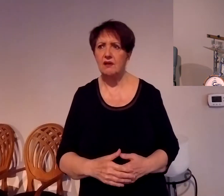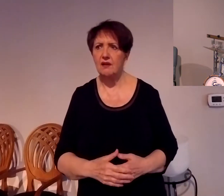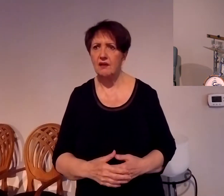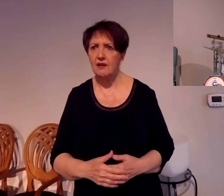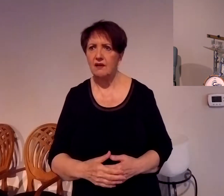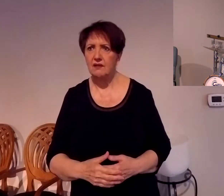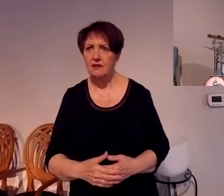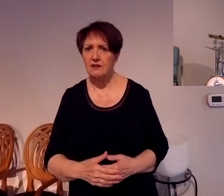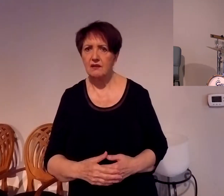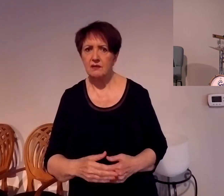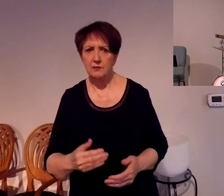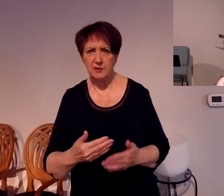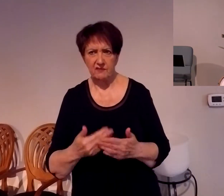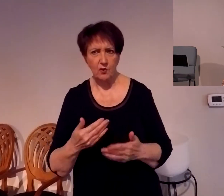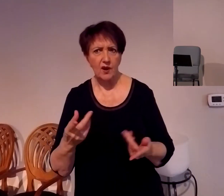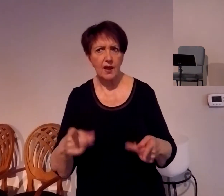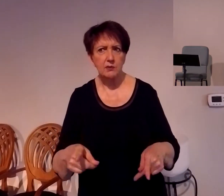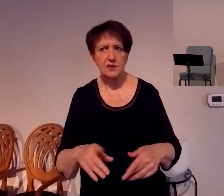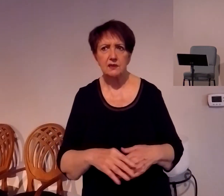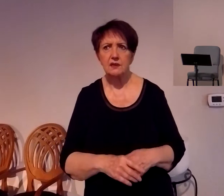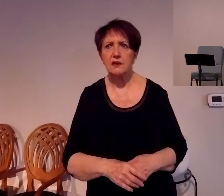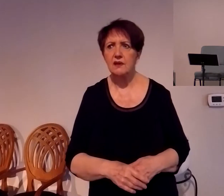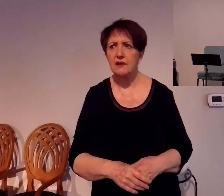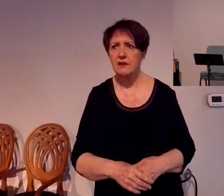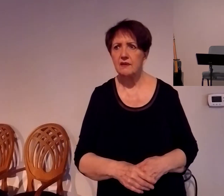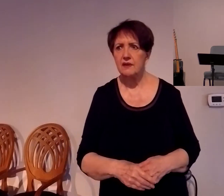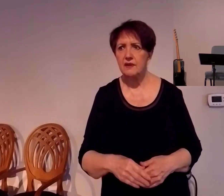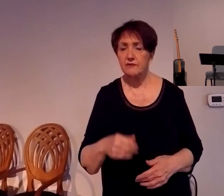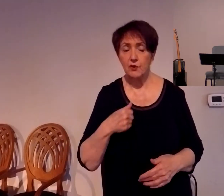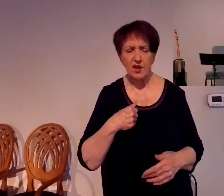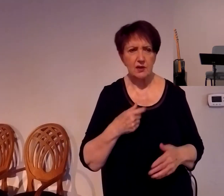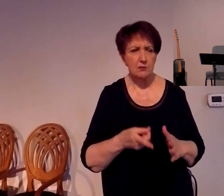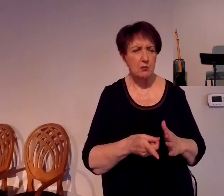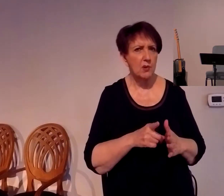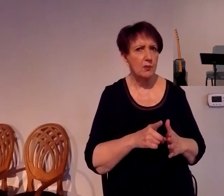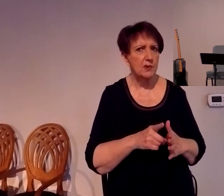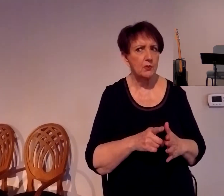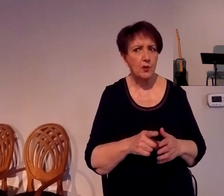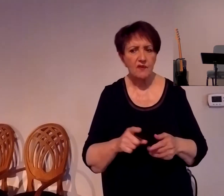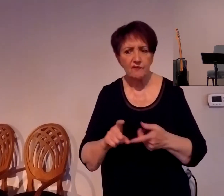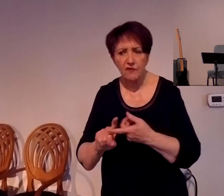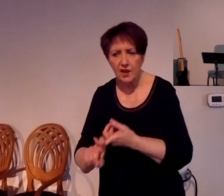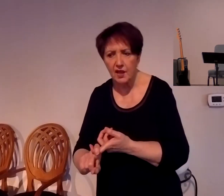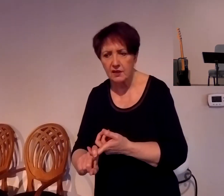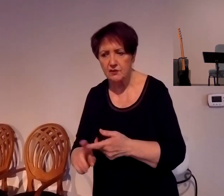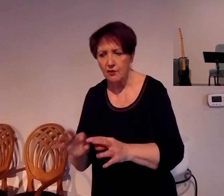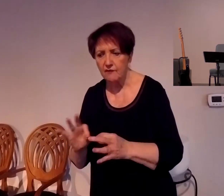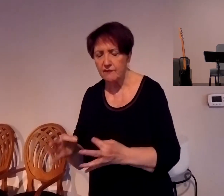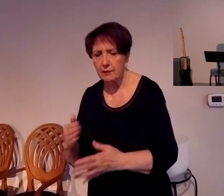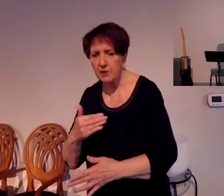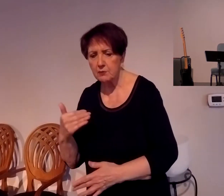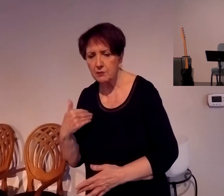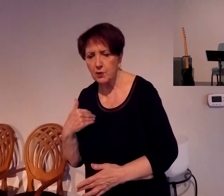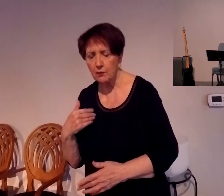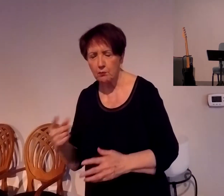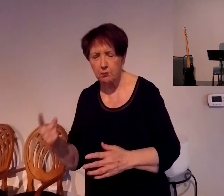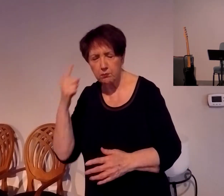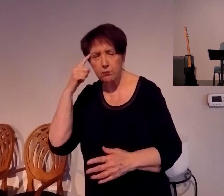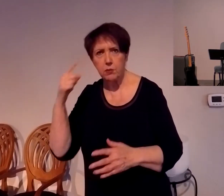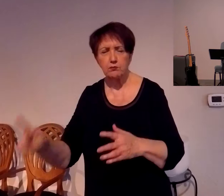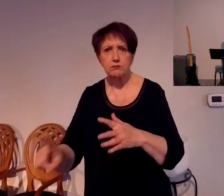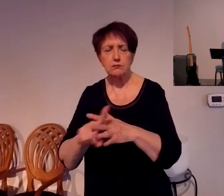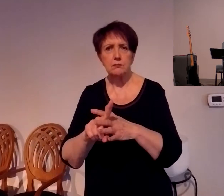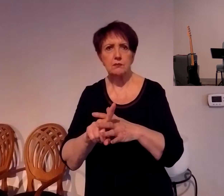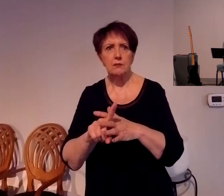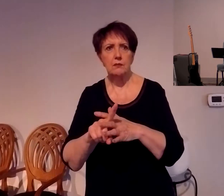Before it even happened? Have you ever had one of those moments where a friend or a family member comes into your heart, you're thinking about them,